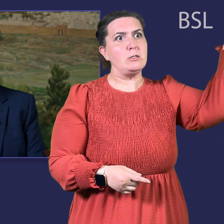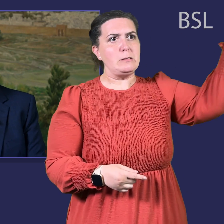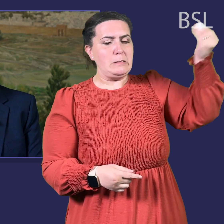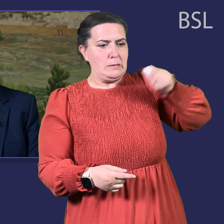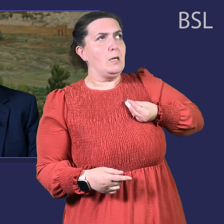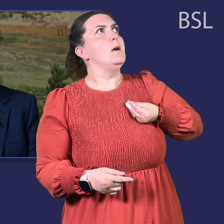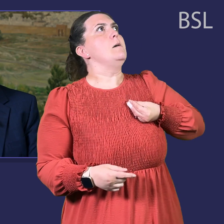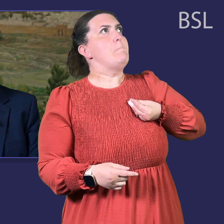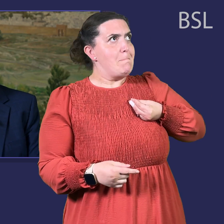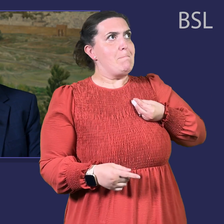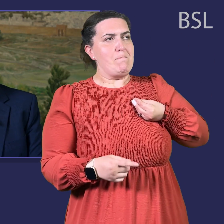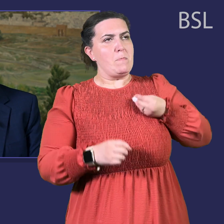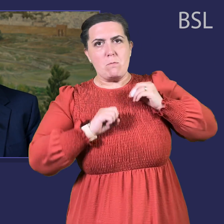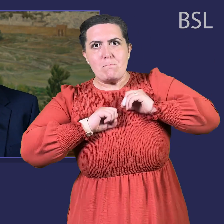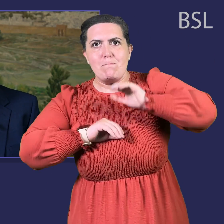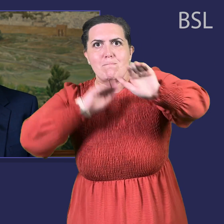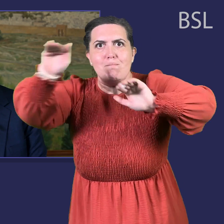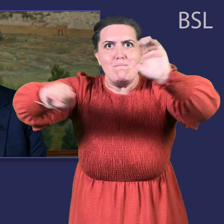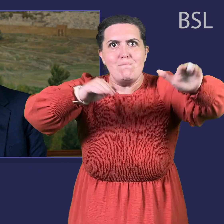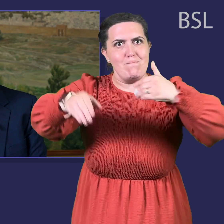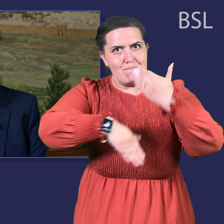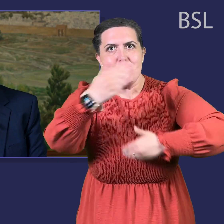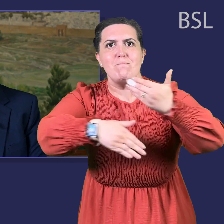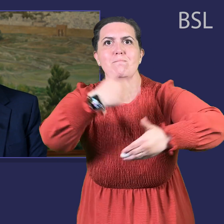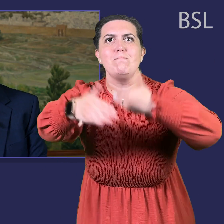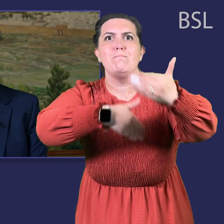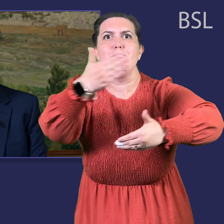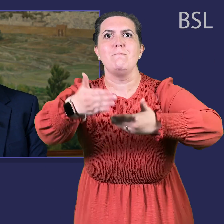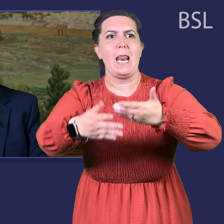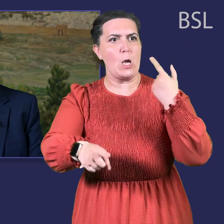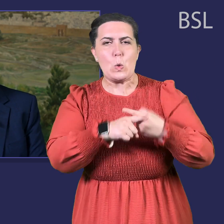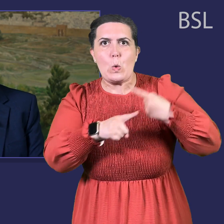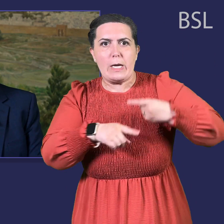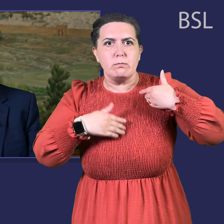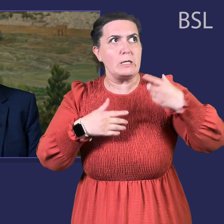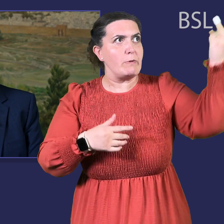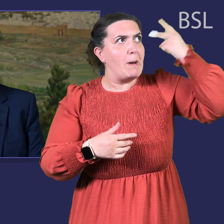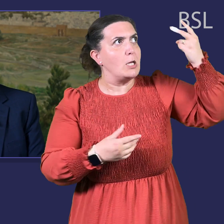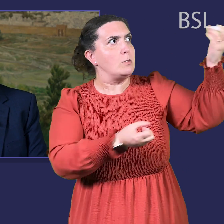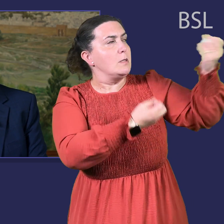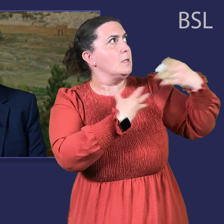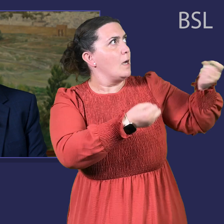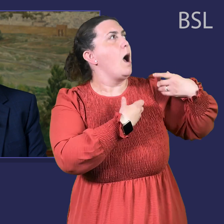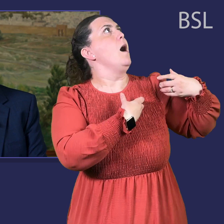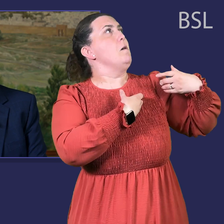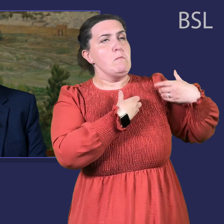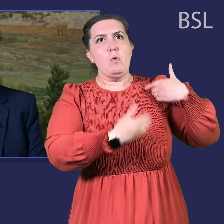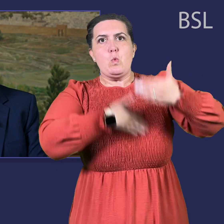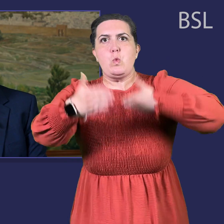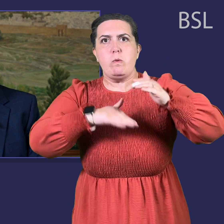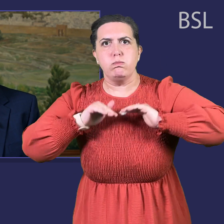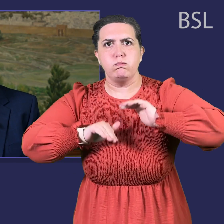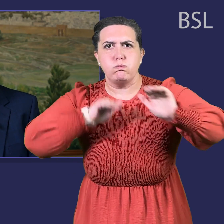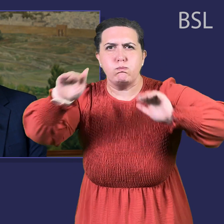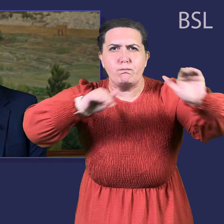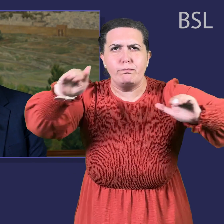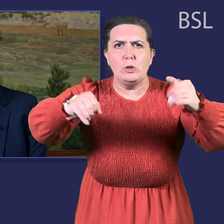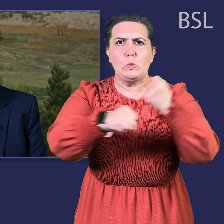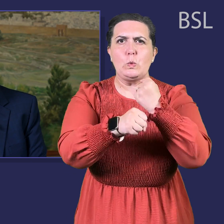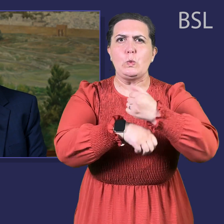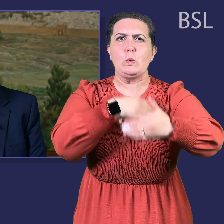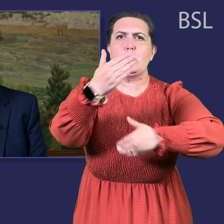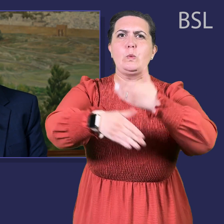in receiving and implementing a veritable rush of revelation, as I once called